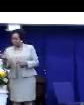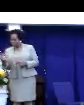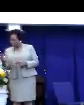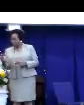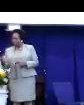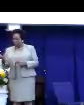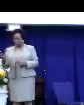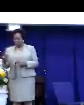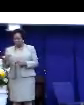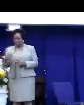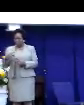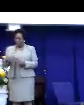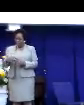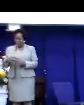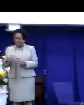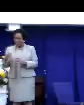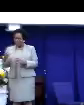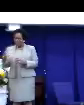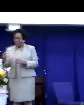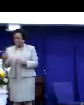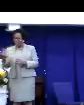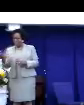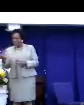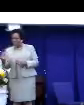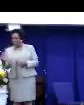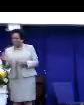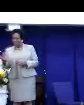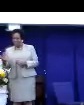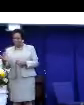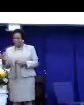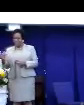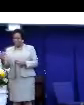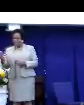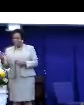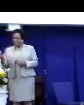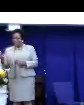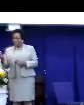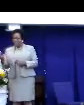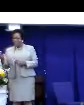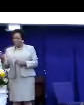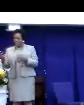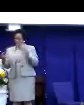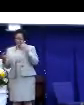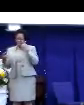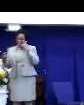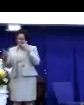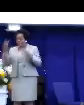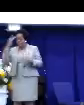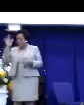Mm-hmm. And then I said 6 times 6 equal. 36. 6 times 6 equal. 36. I don't know if that's 6 to the 6th